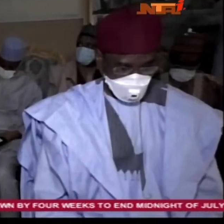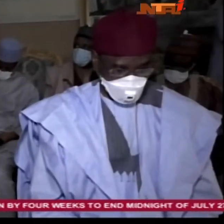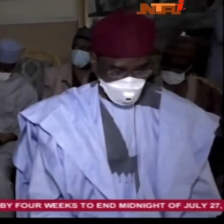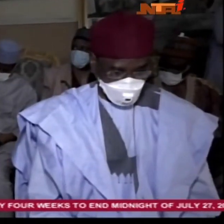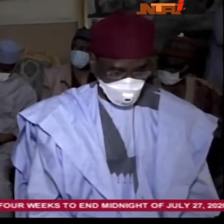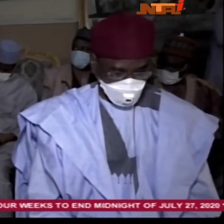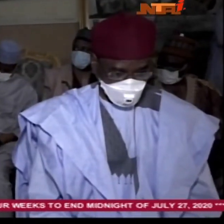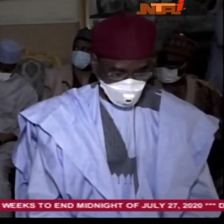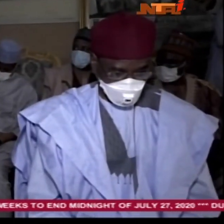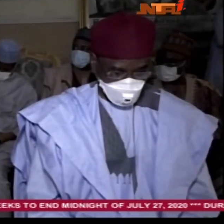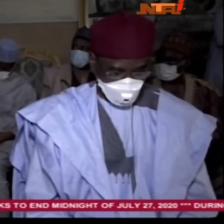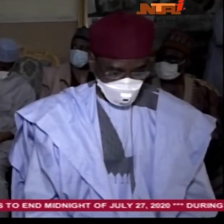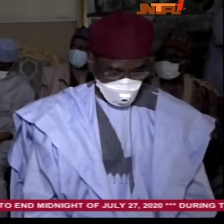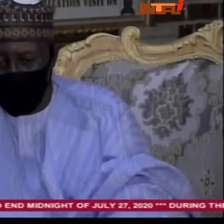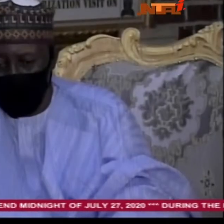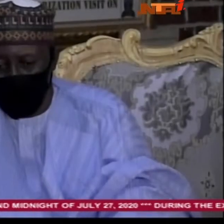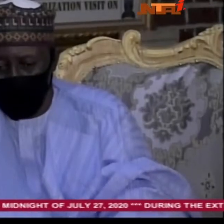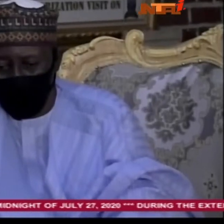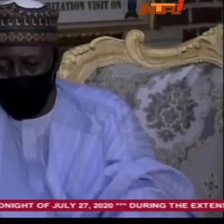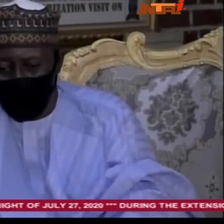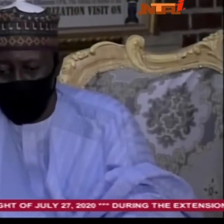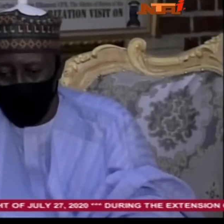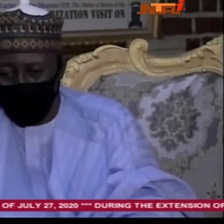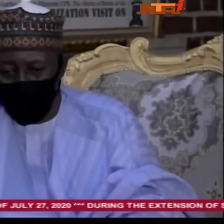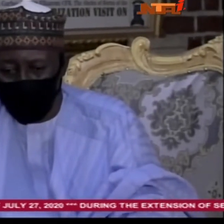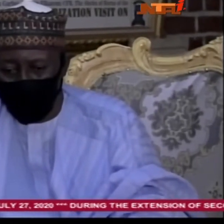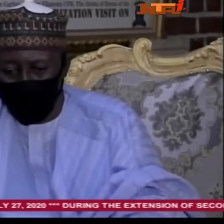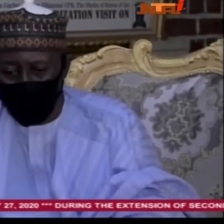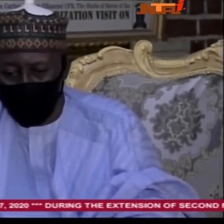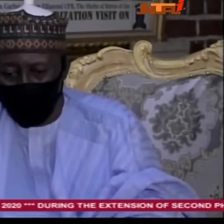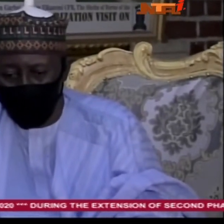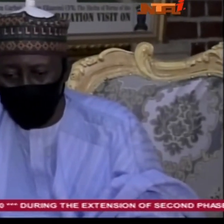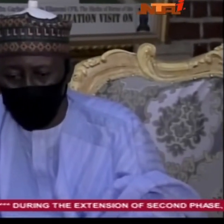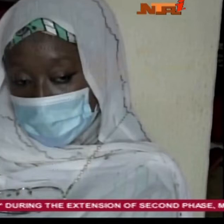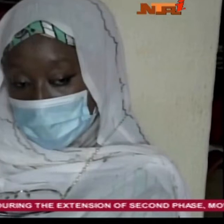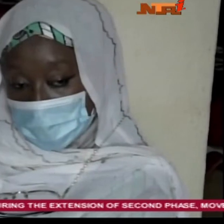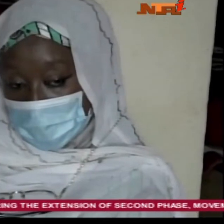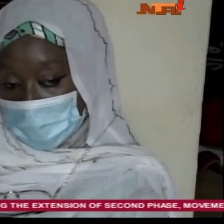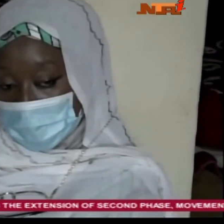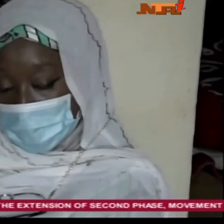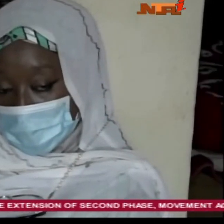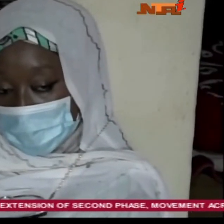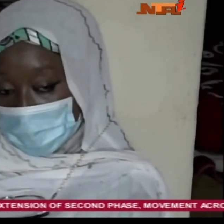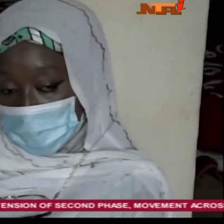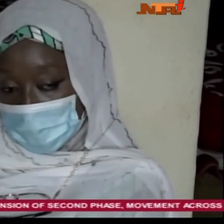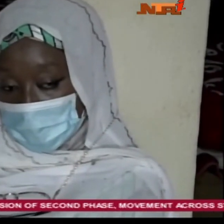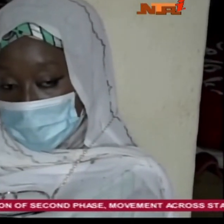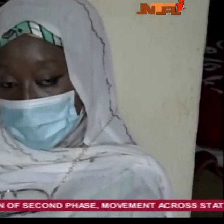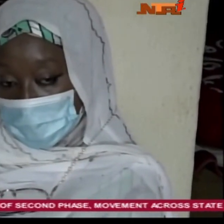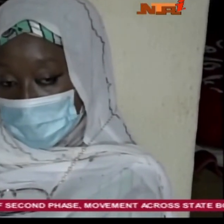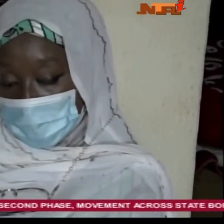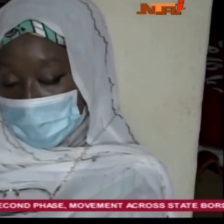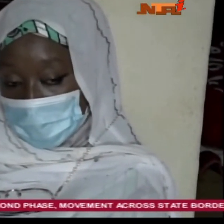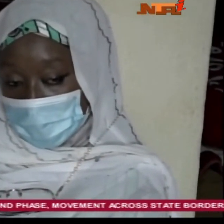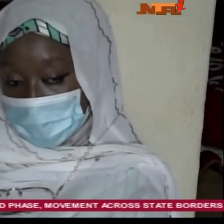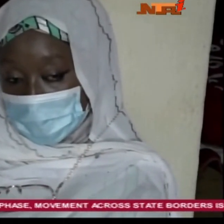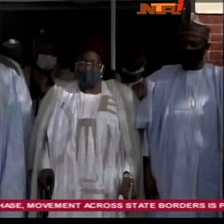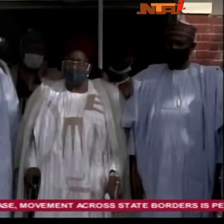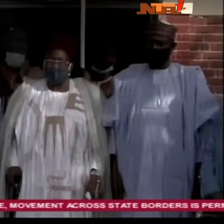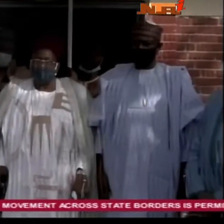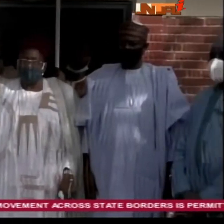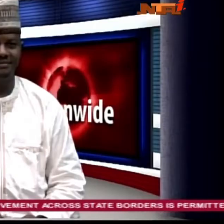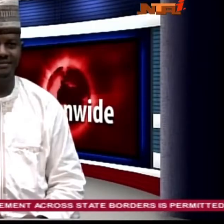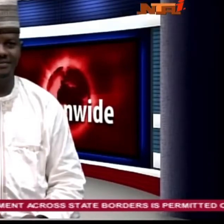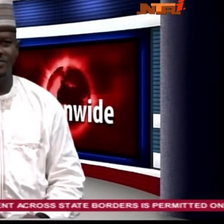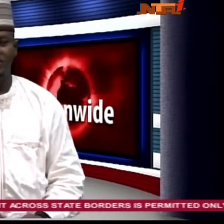bring the terror attacks to an end and further appealed to the federal government to intervene in construction of major roads in the state. In Maiduguri, Mahmoud Boni,